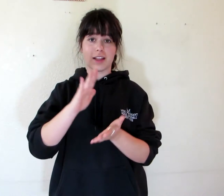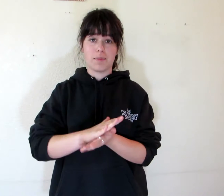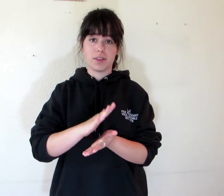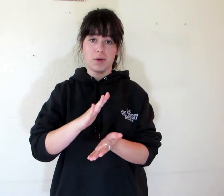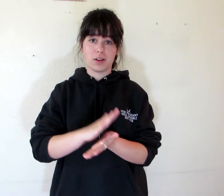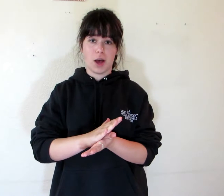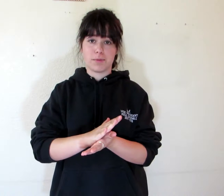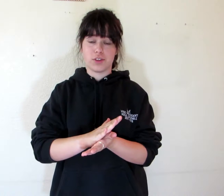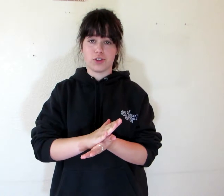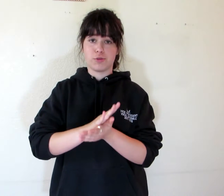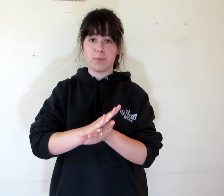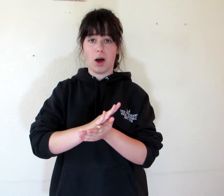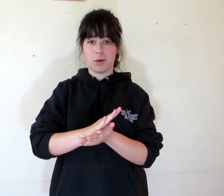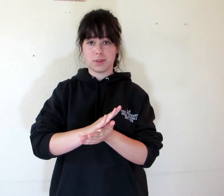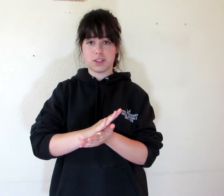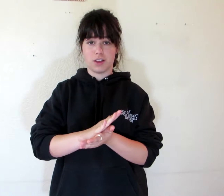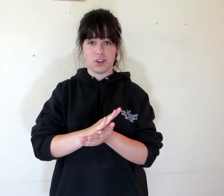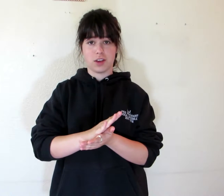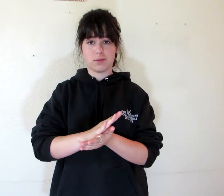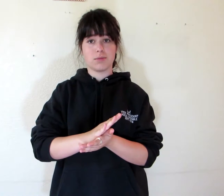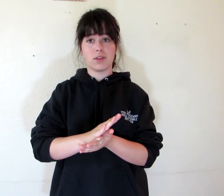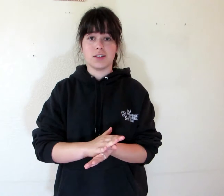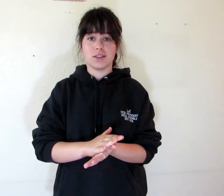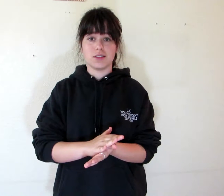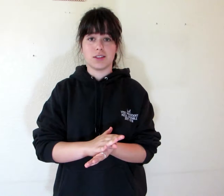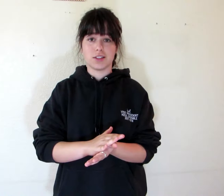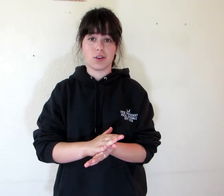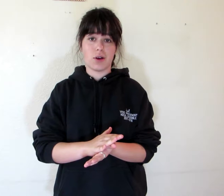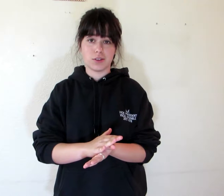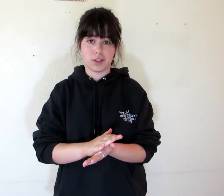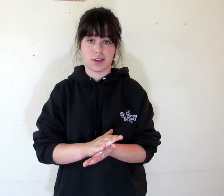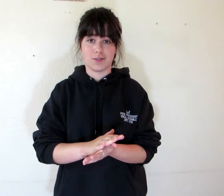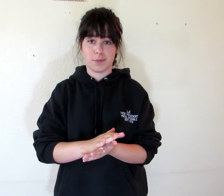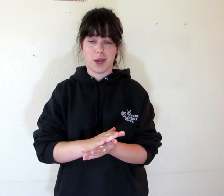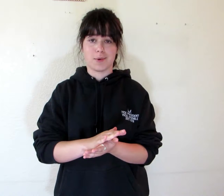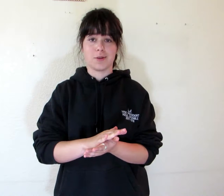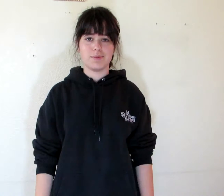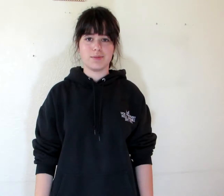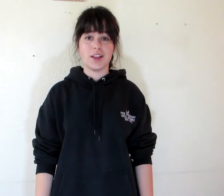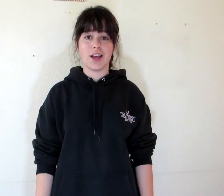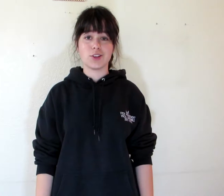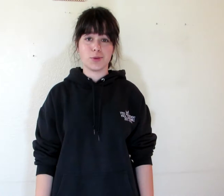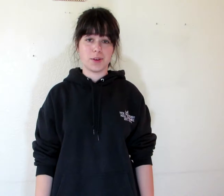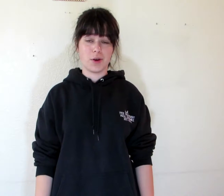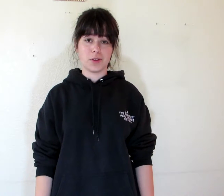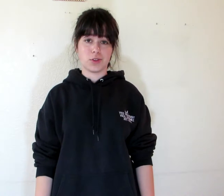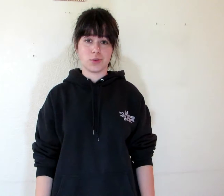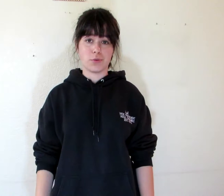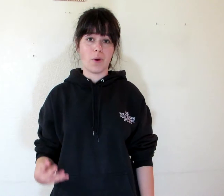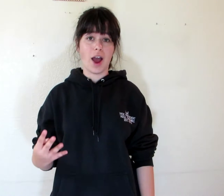clapping them on top of each other's palms touching. This is also the sign for paper. Next, we'll be going through the 4